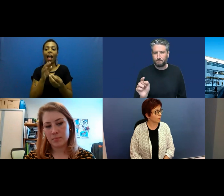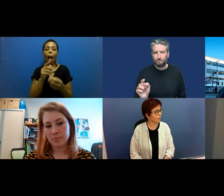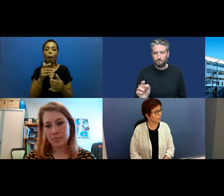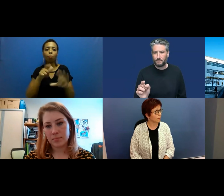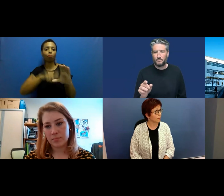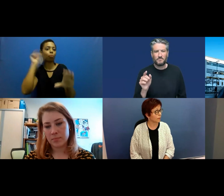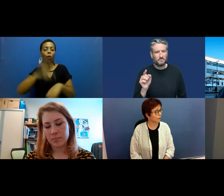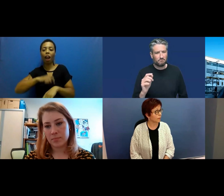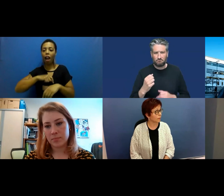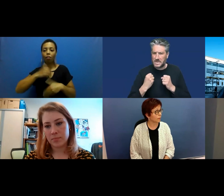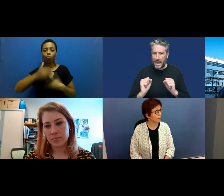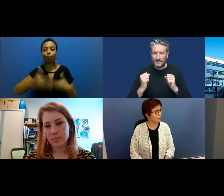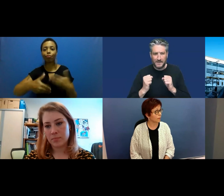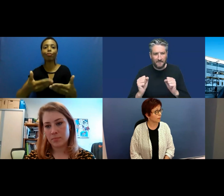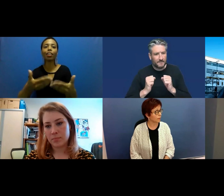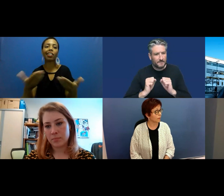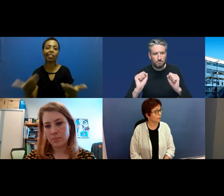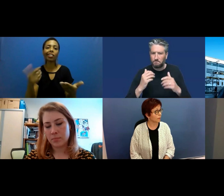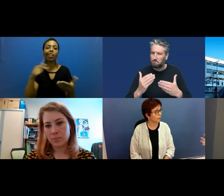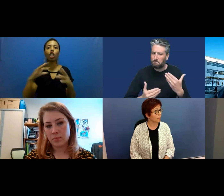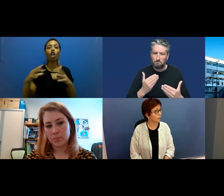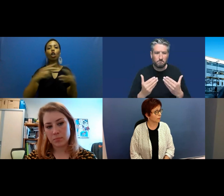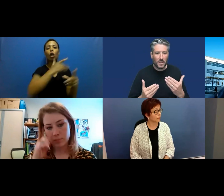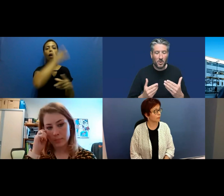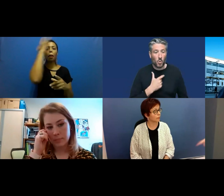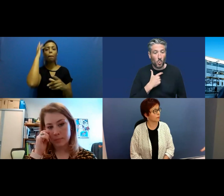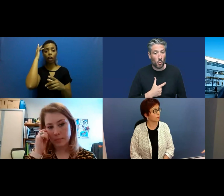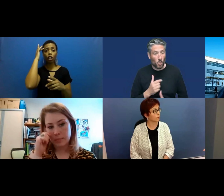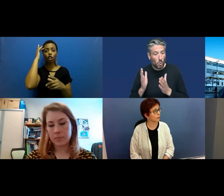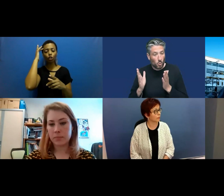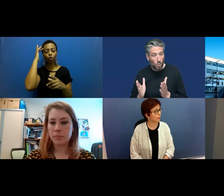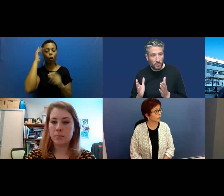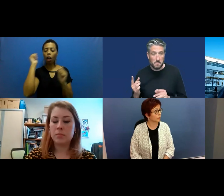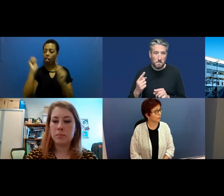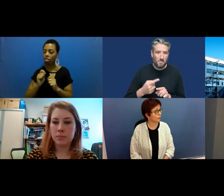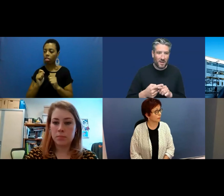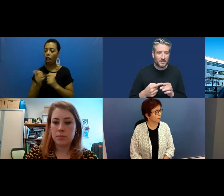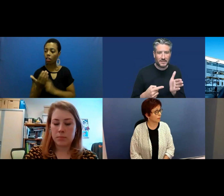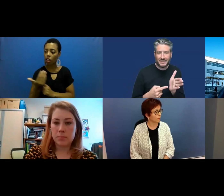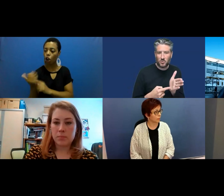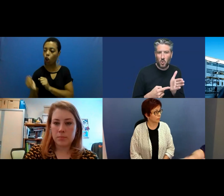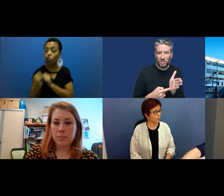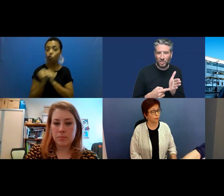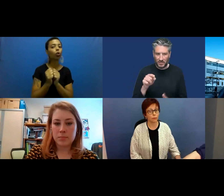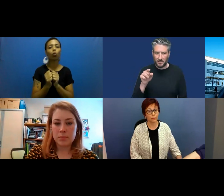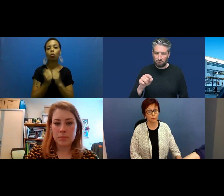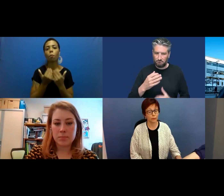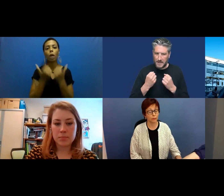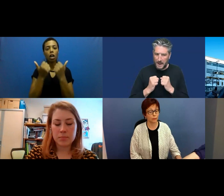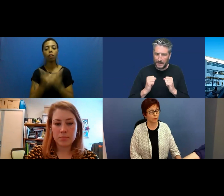in both the human side of it as well as the technology side of it. Yeah.